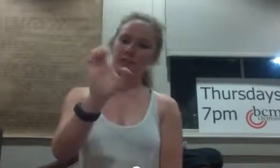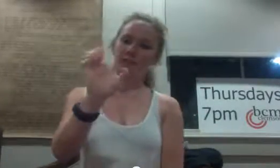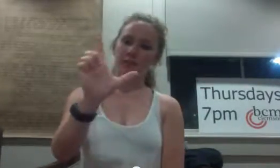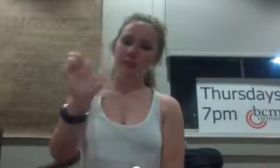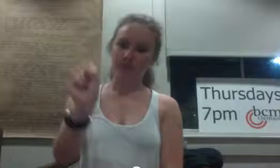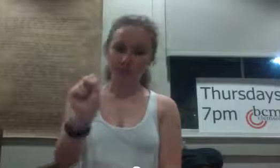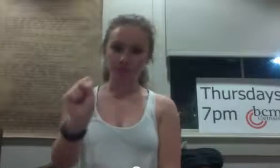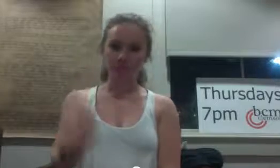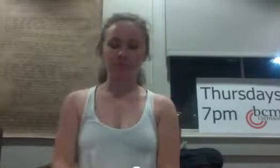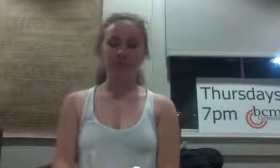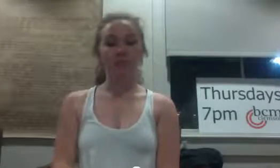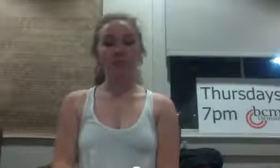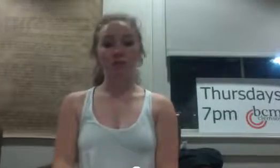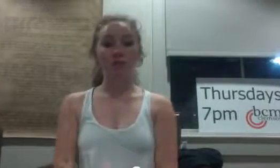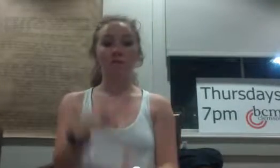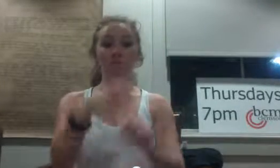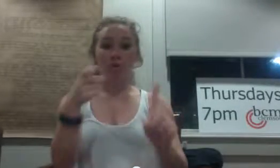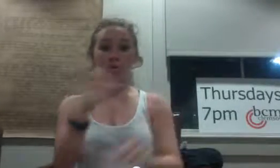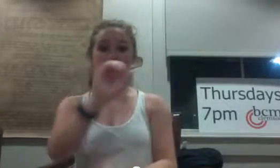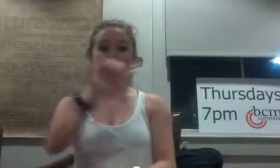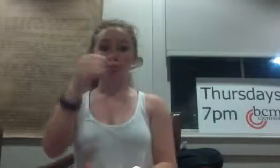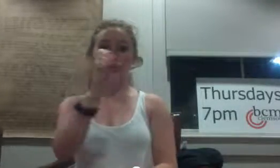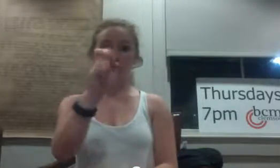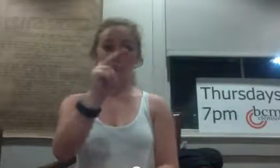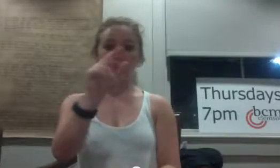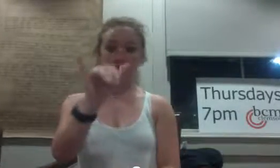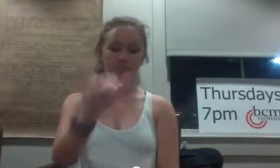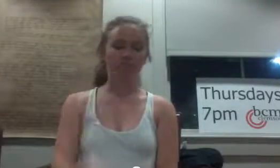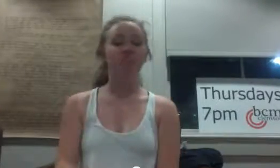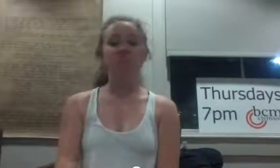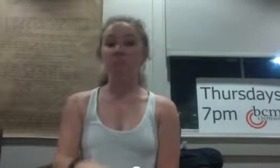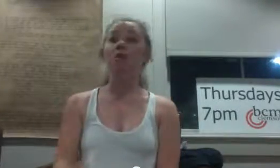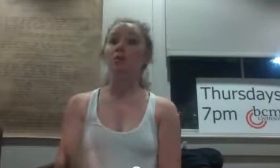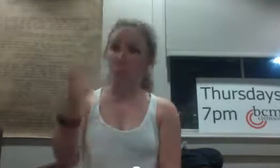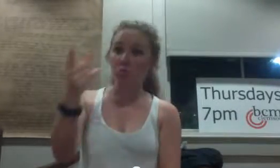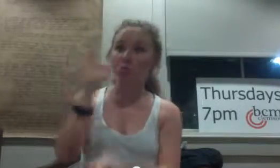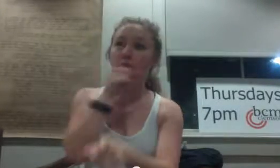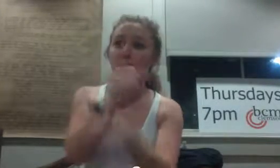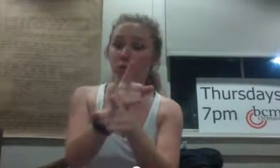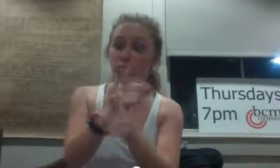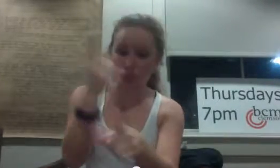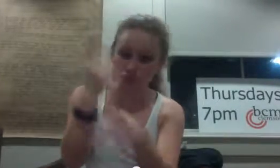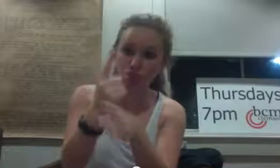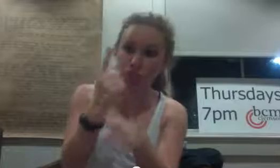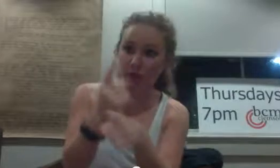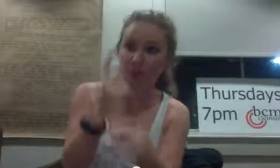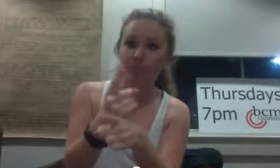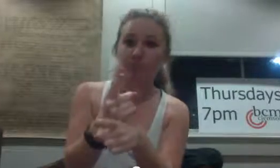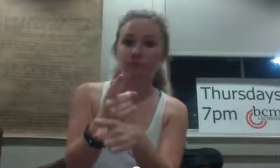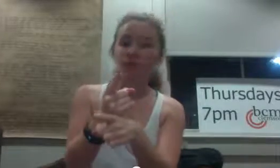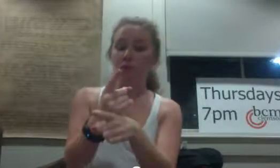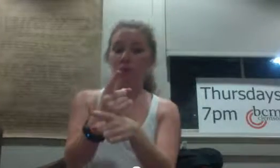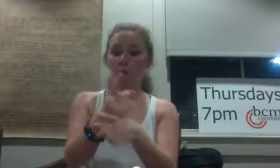So my sister told me that the body is made up of cells. So that's from Jenny. So that's right.